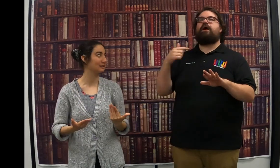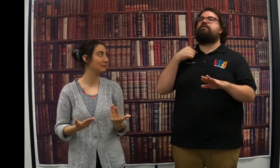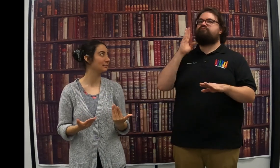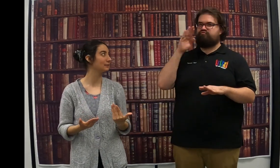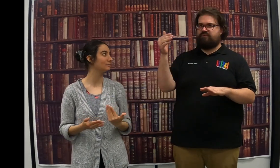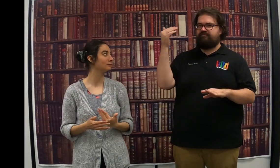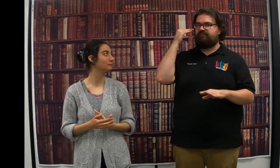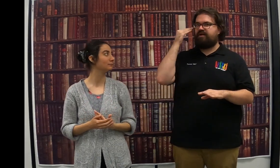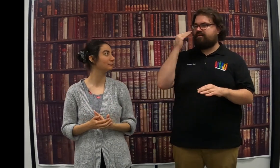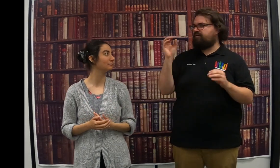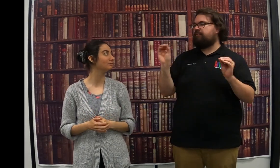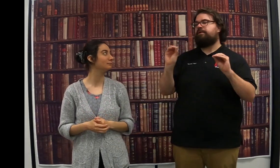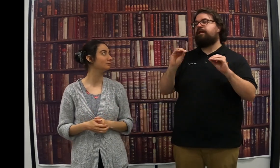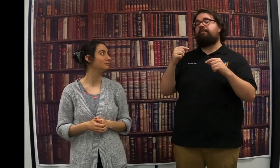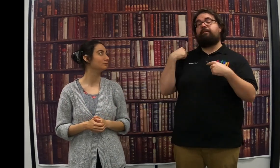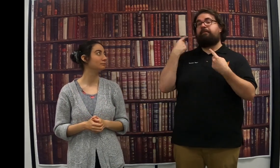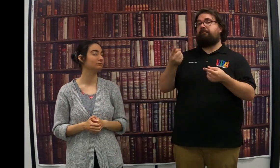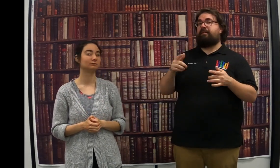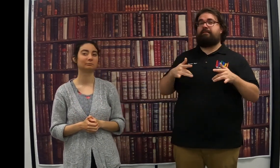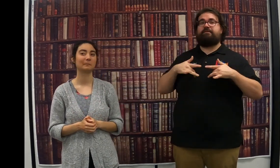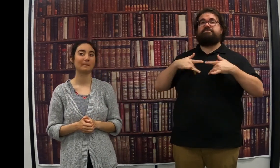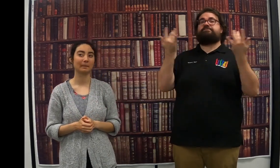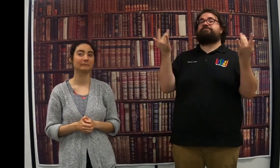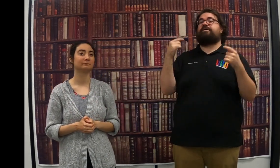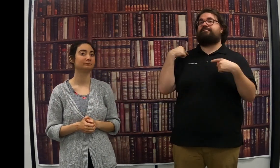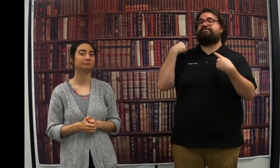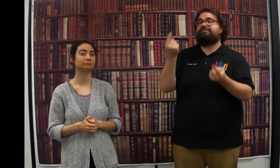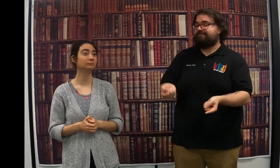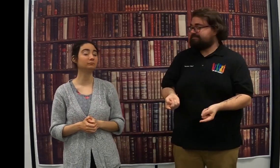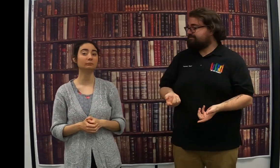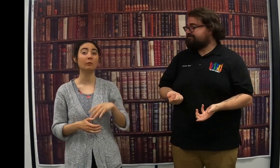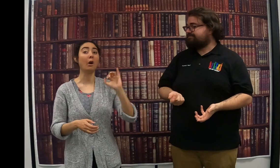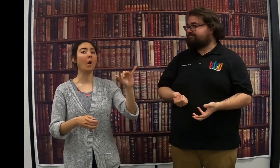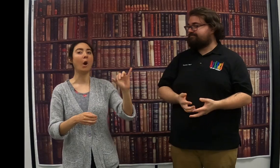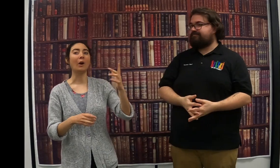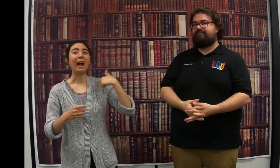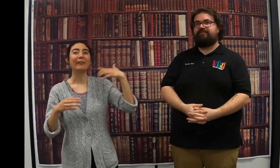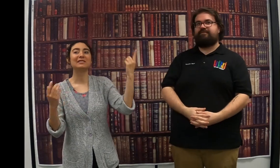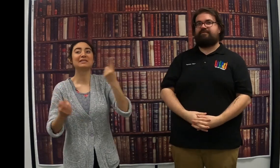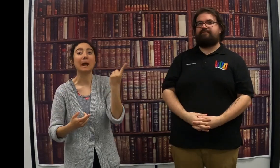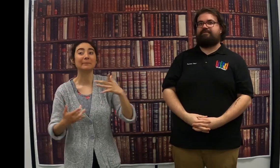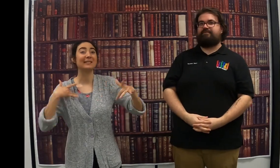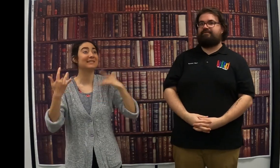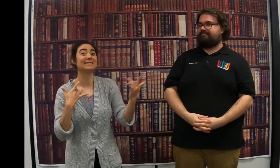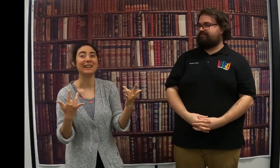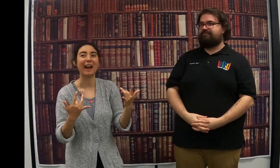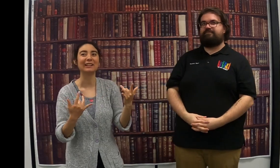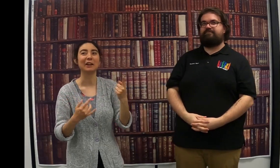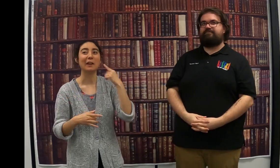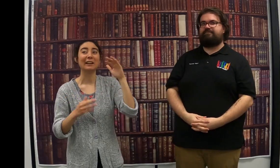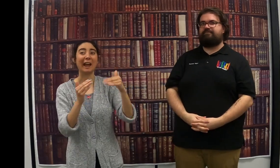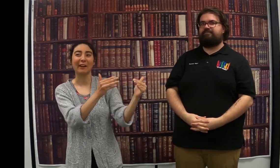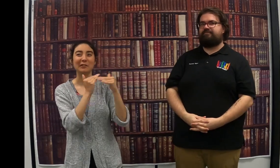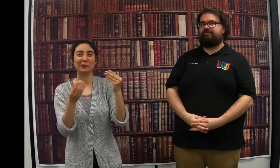I will find out. Nothing has been this exciting since... Oh, I have something exciting, even more than the